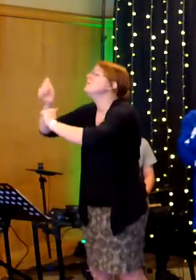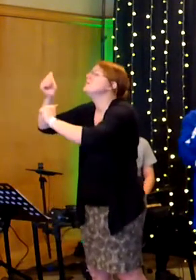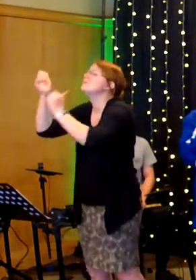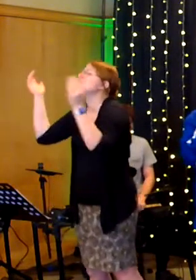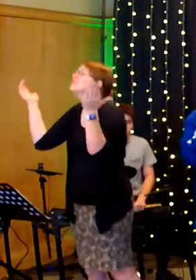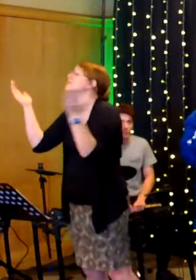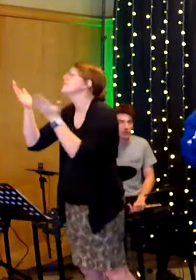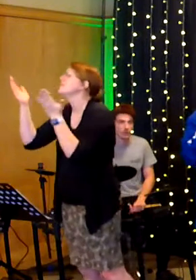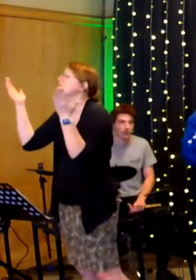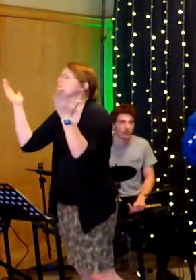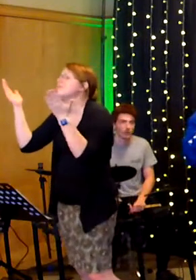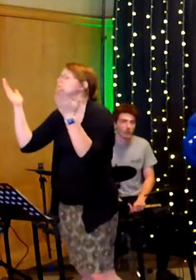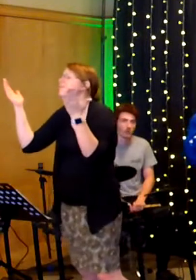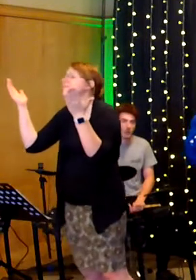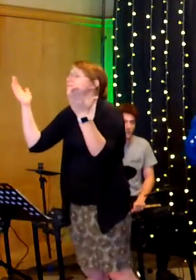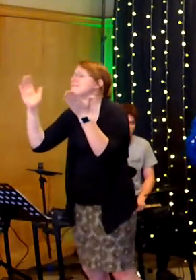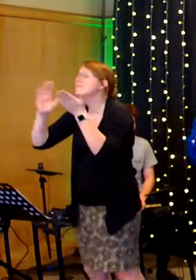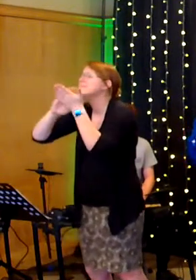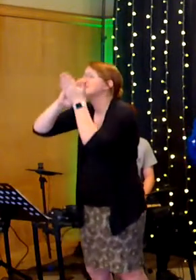All I